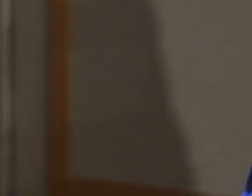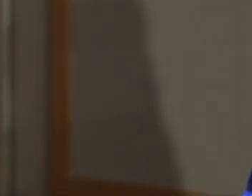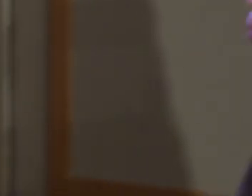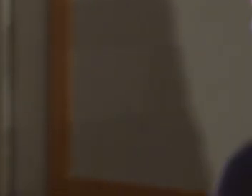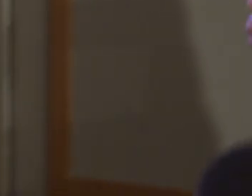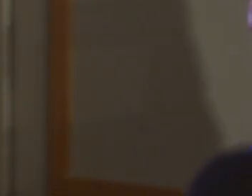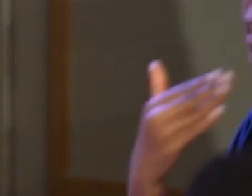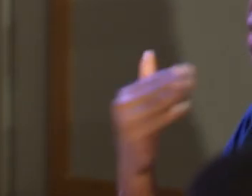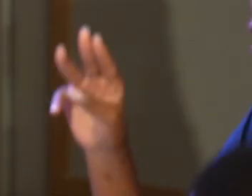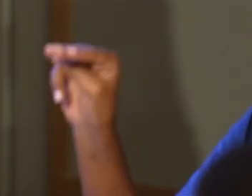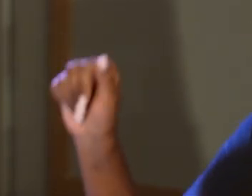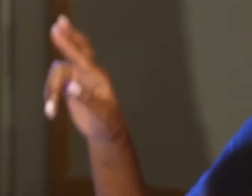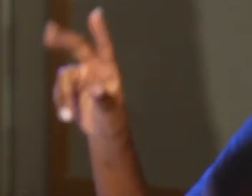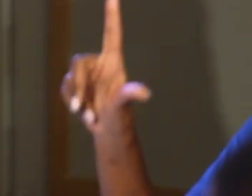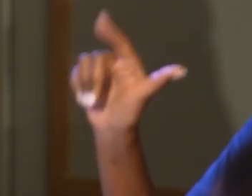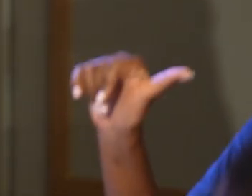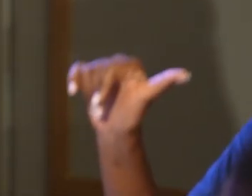Thank you, Marlene.